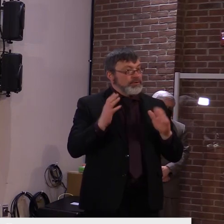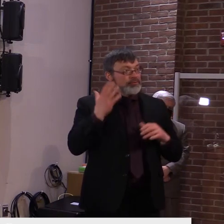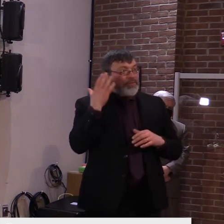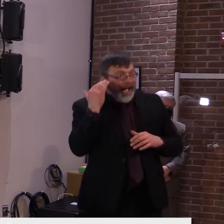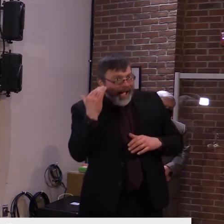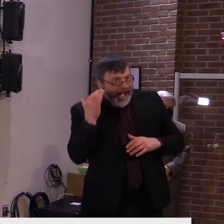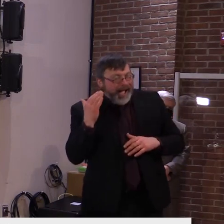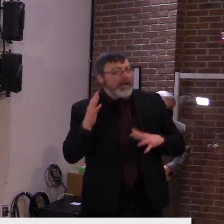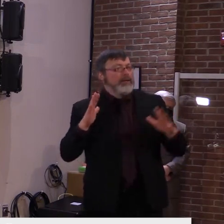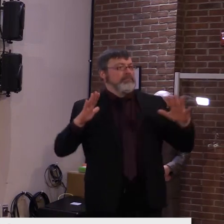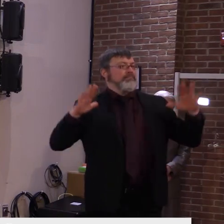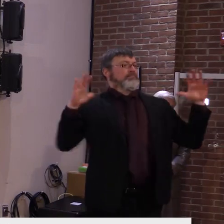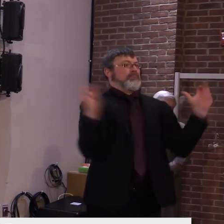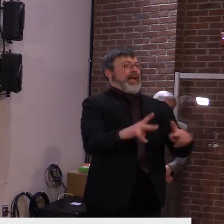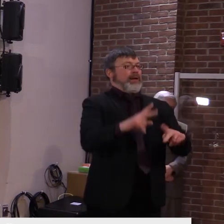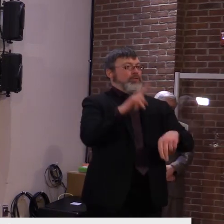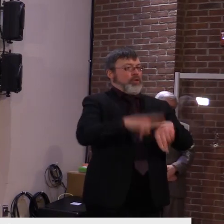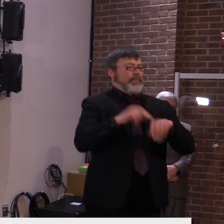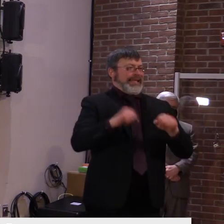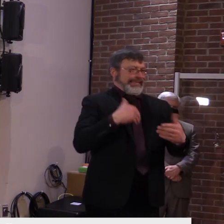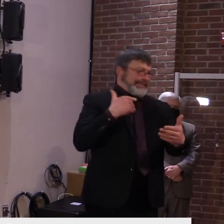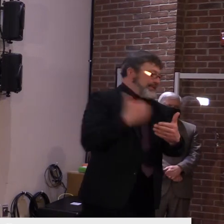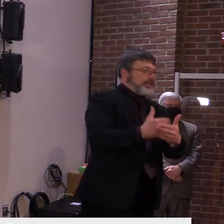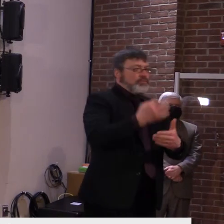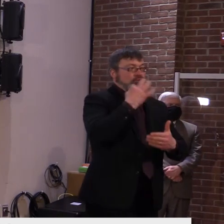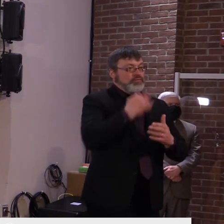it back to the governor now.